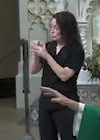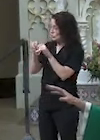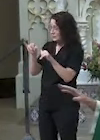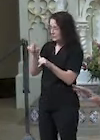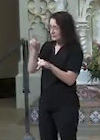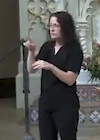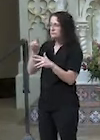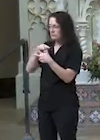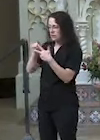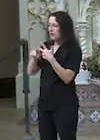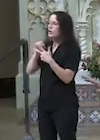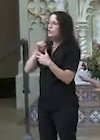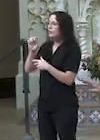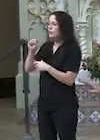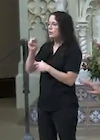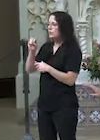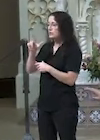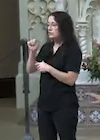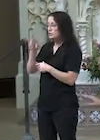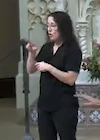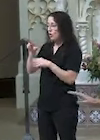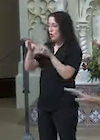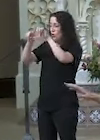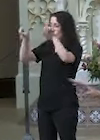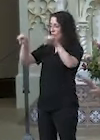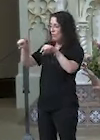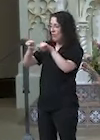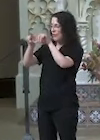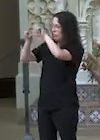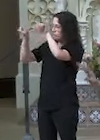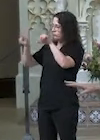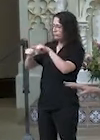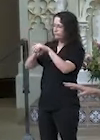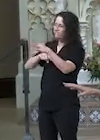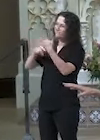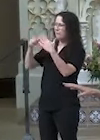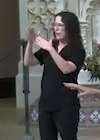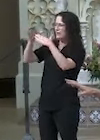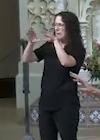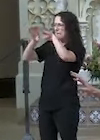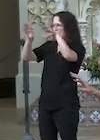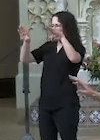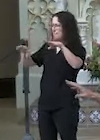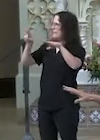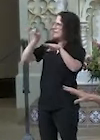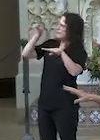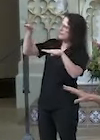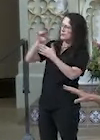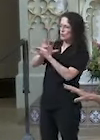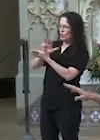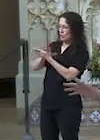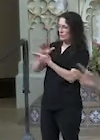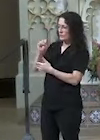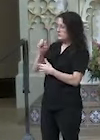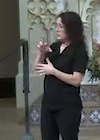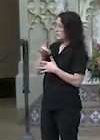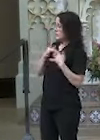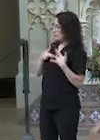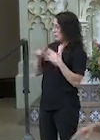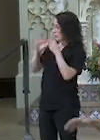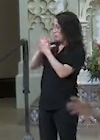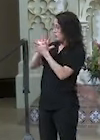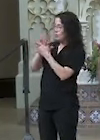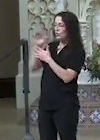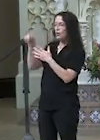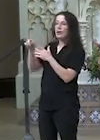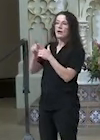can put a solar array that fills up the top of Sacred Heart School so that we can